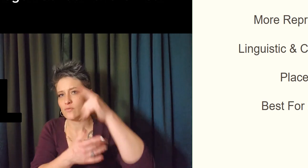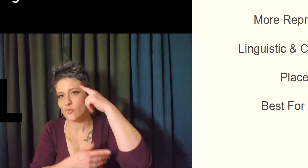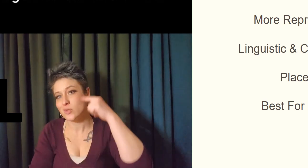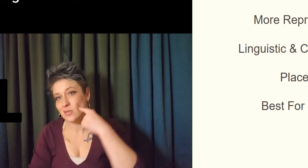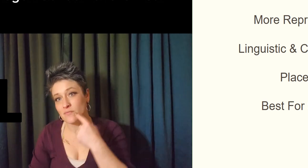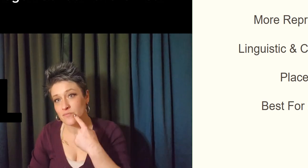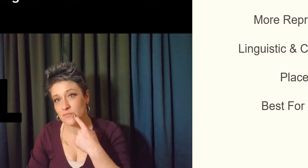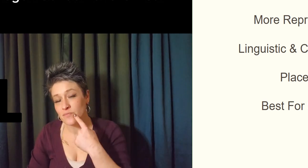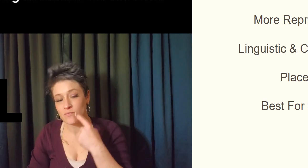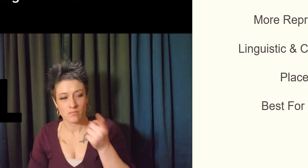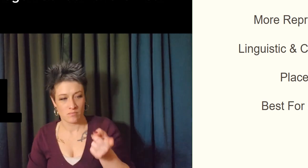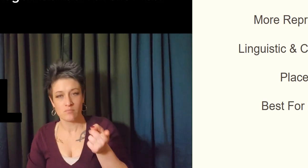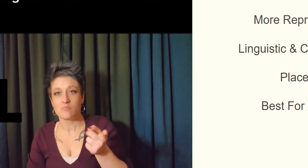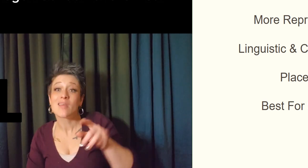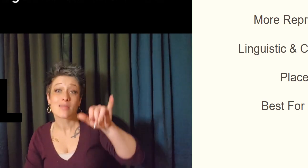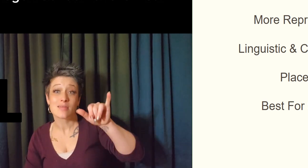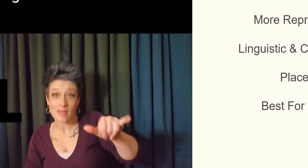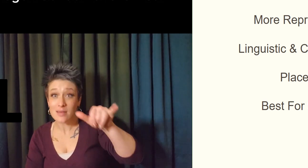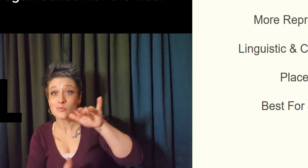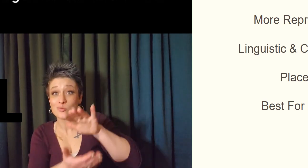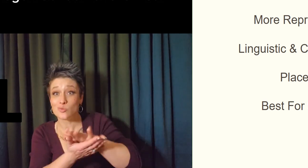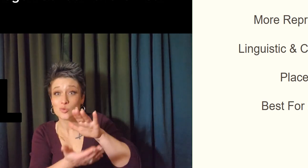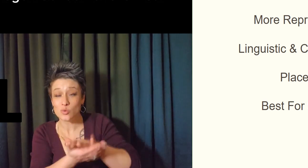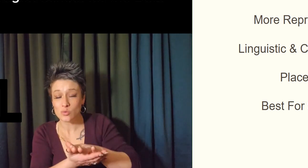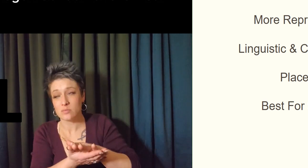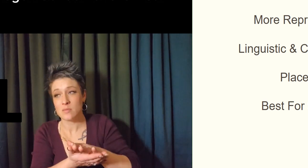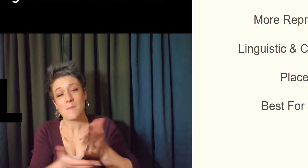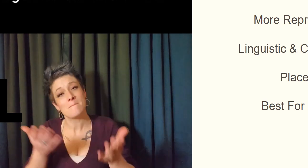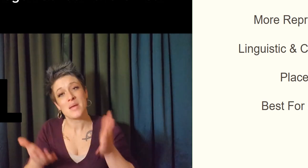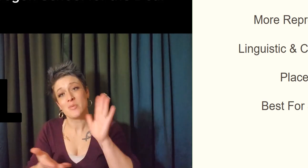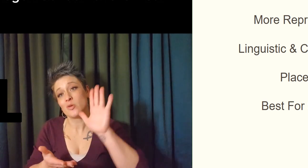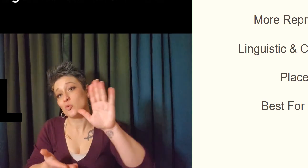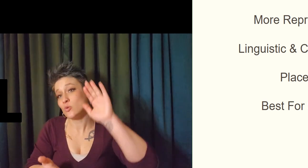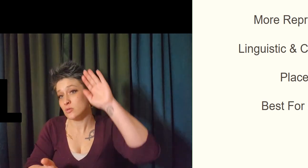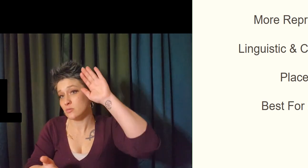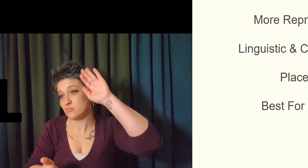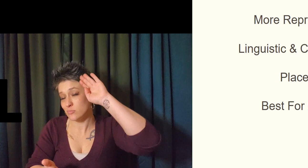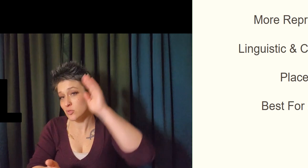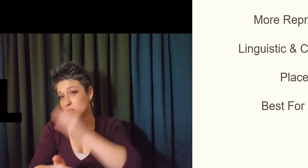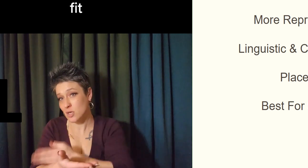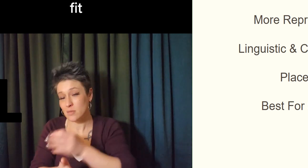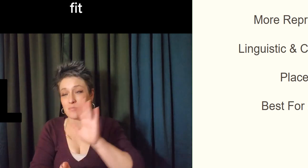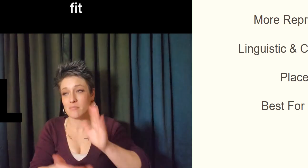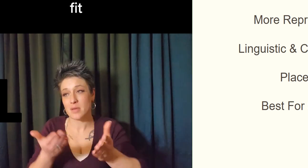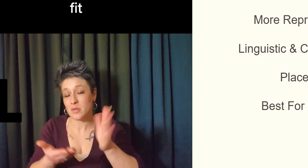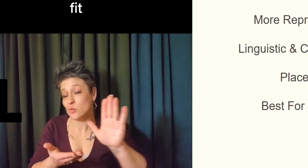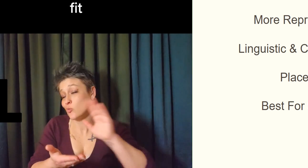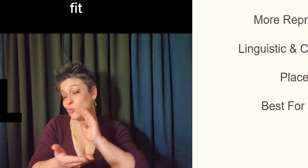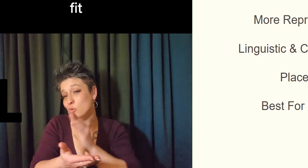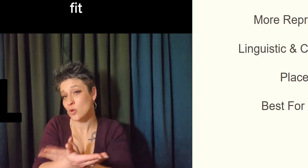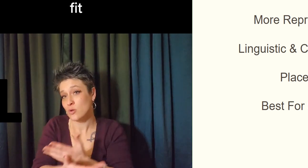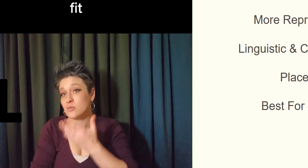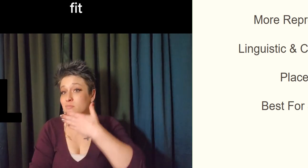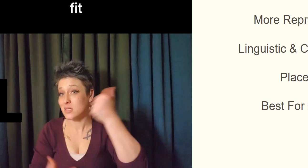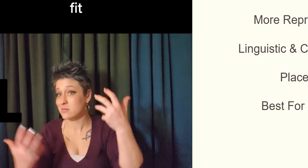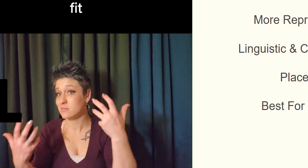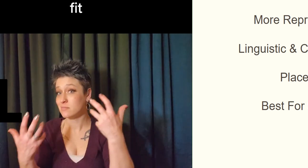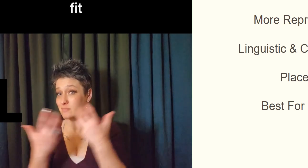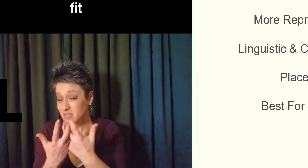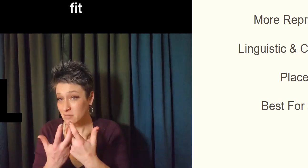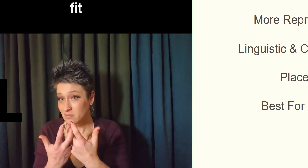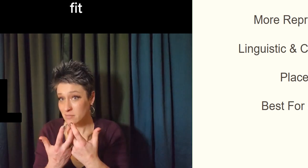But have you considered the Oregon School for the Deaf? That school is maybe your son or